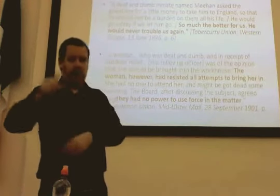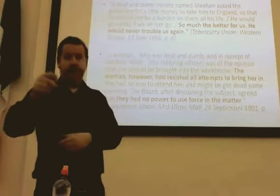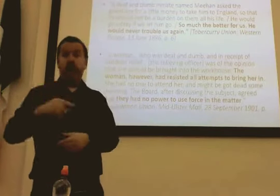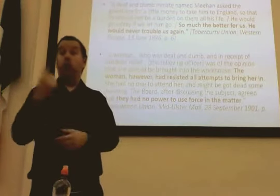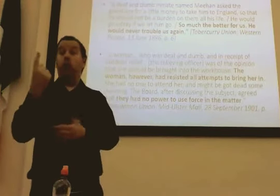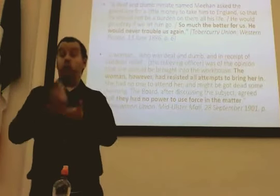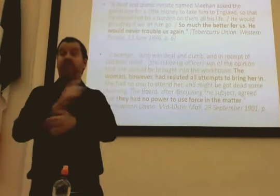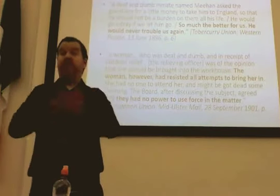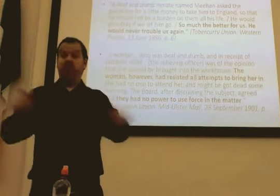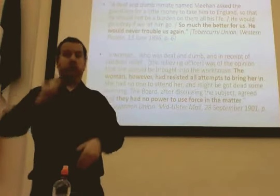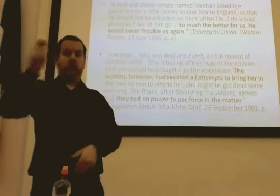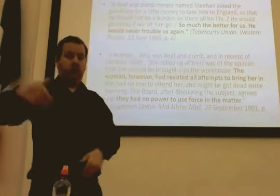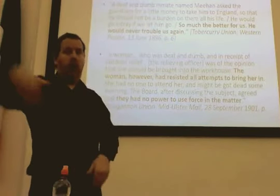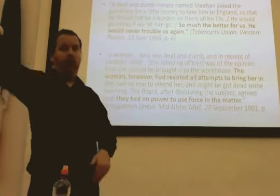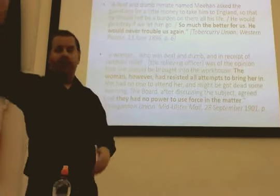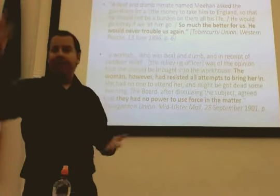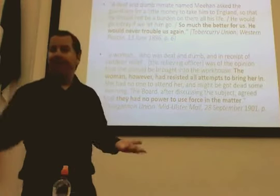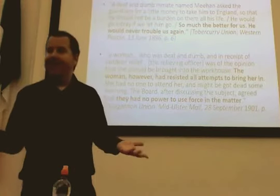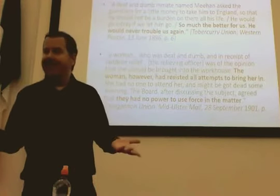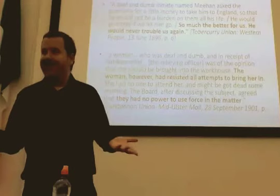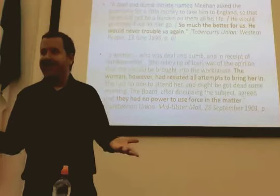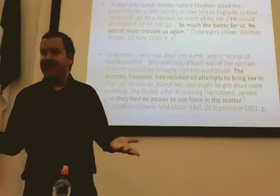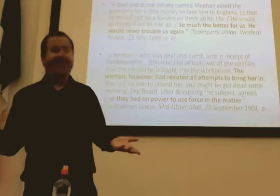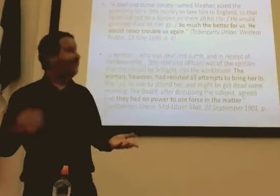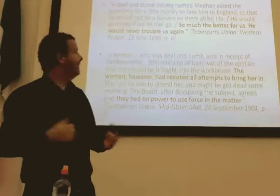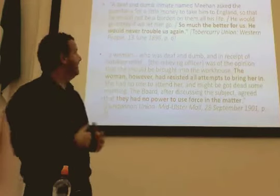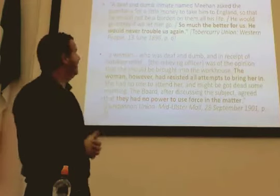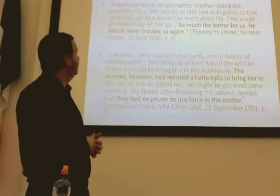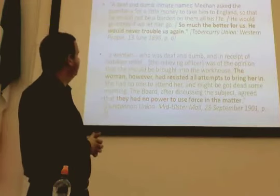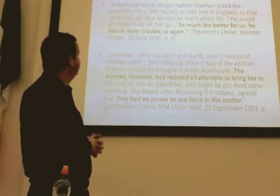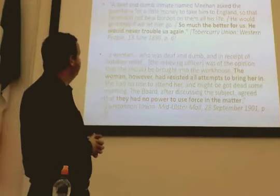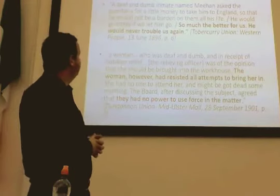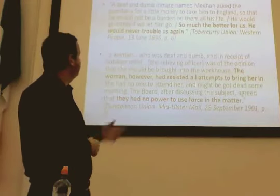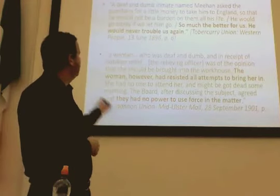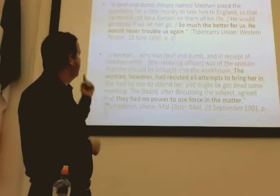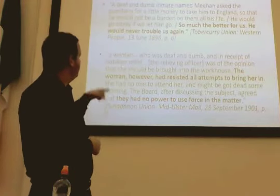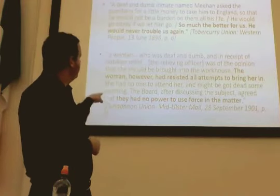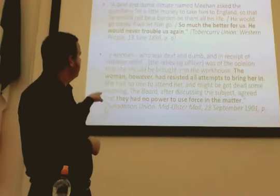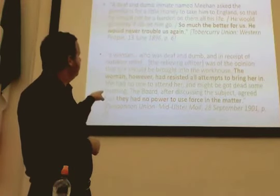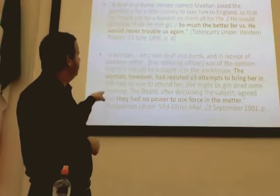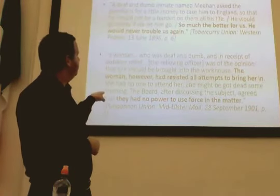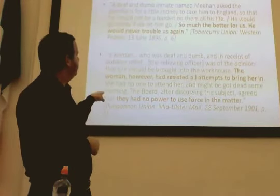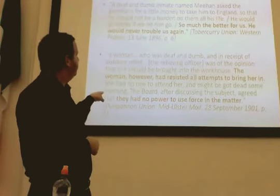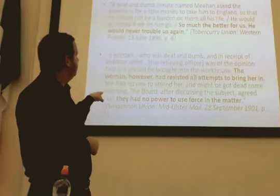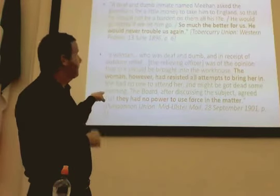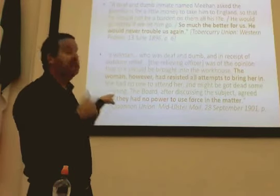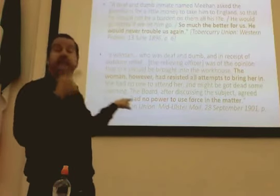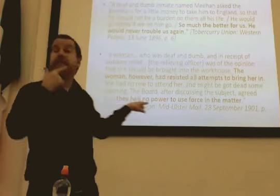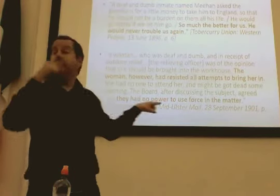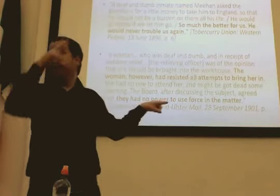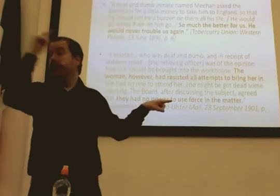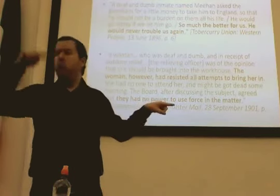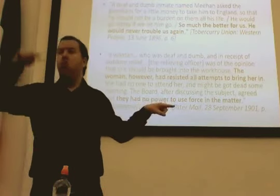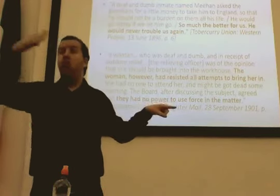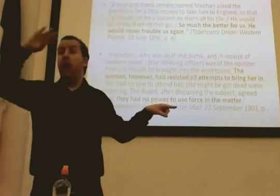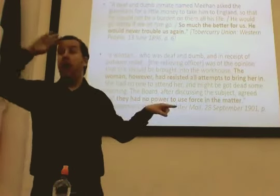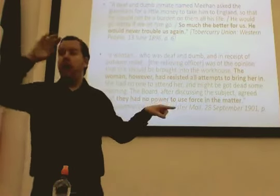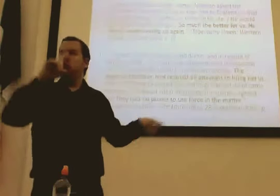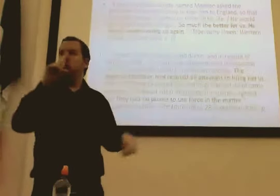him away from us so that he wouldn't be back in and out of our workhouse again and again. So they actually paid him to go to England. And